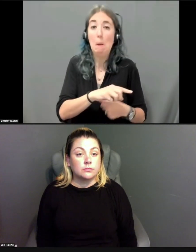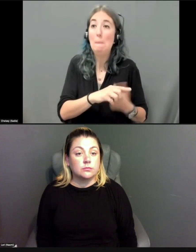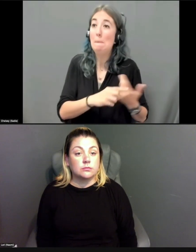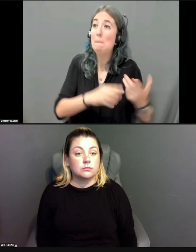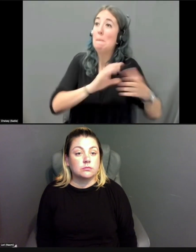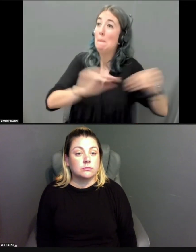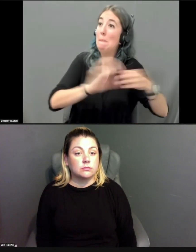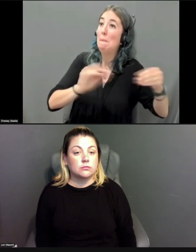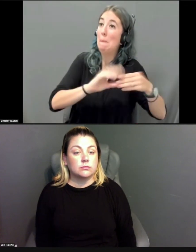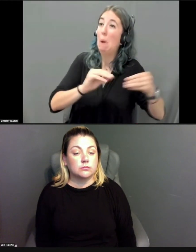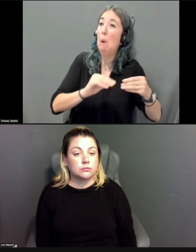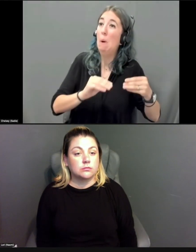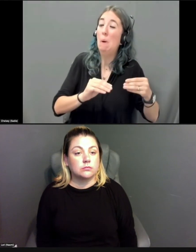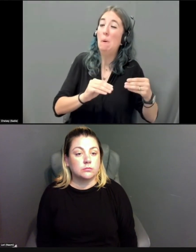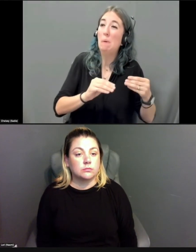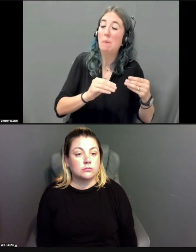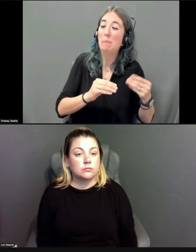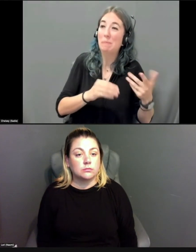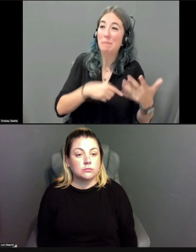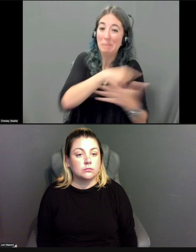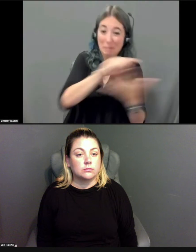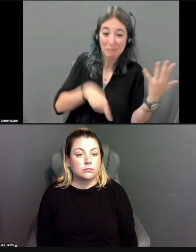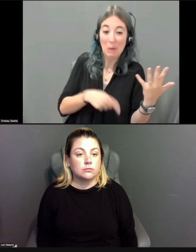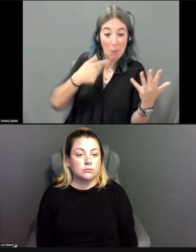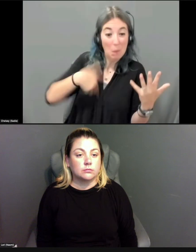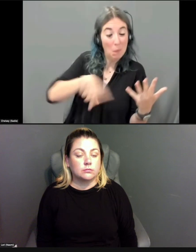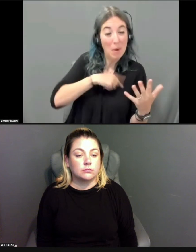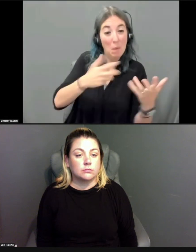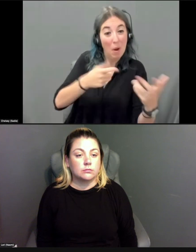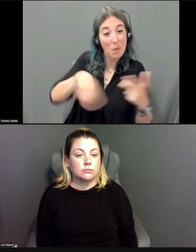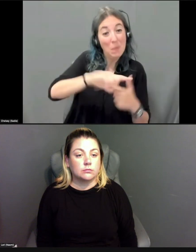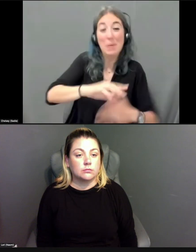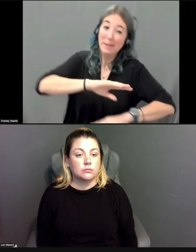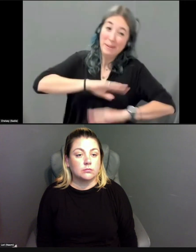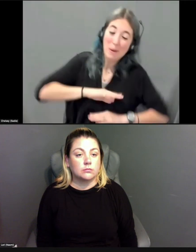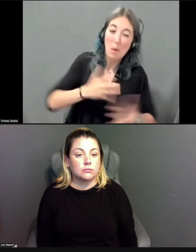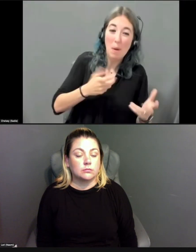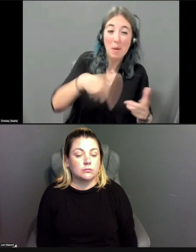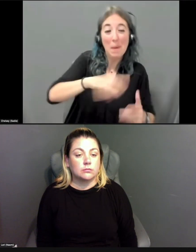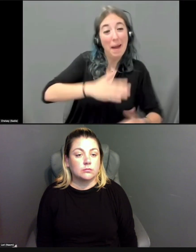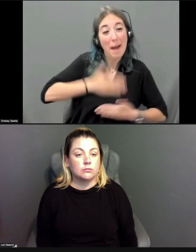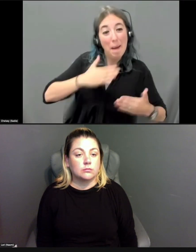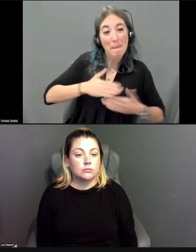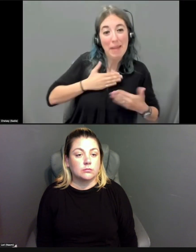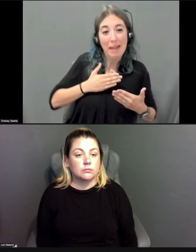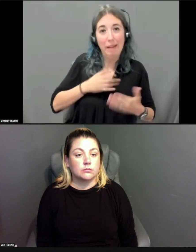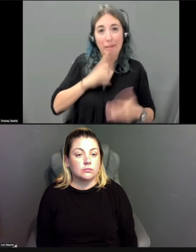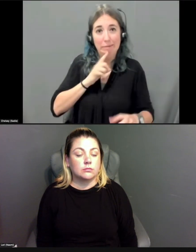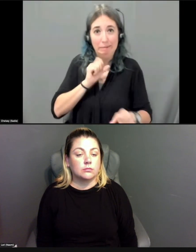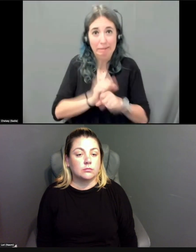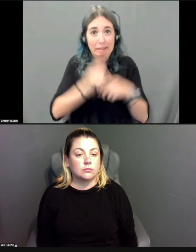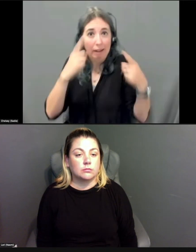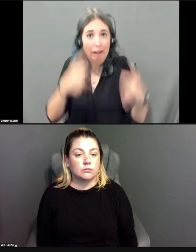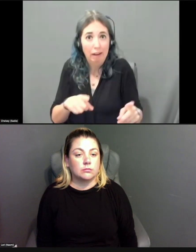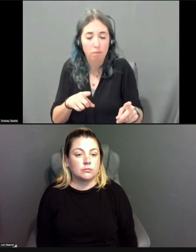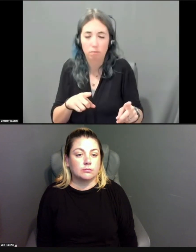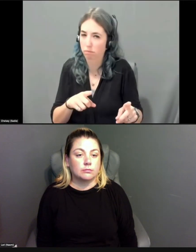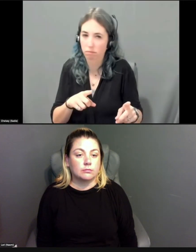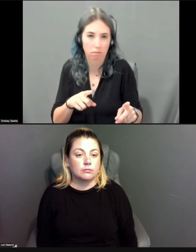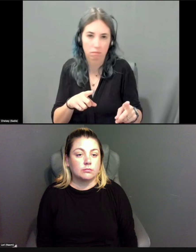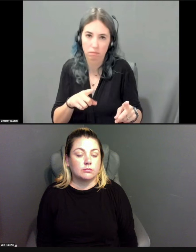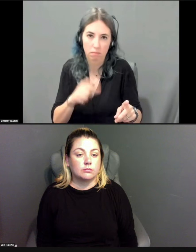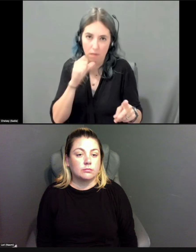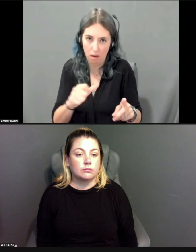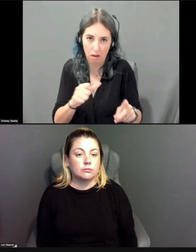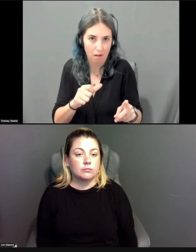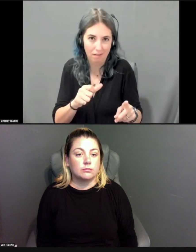another. And I think this is a really good example of how kind of diet culture kind of manifests in work culture as well,